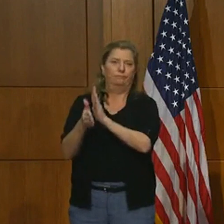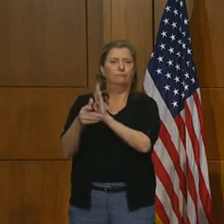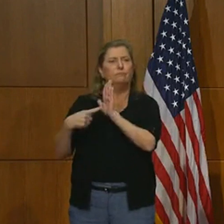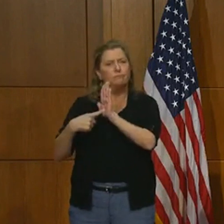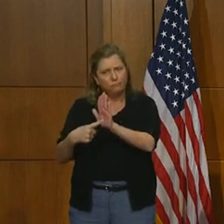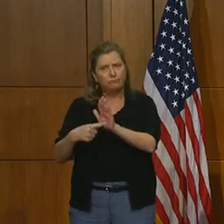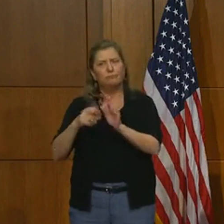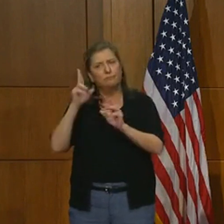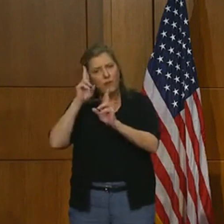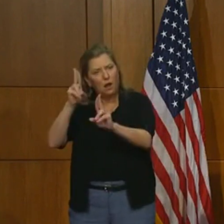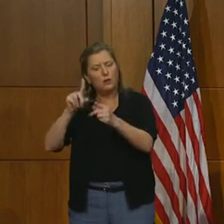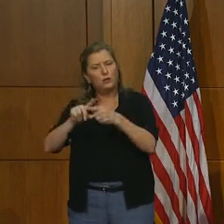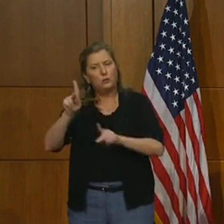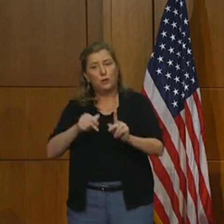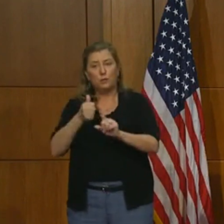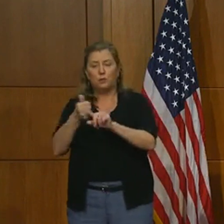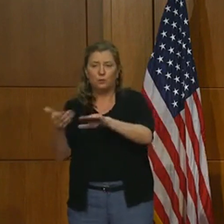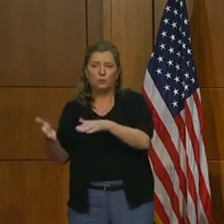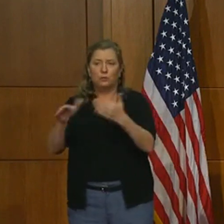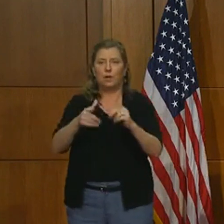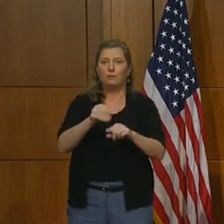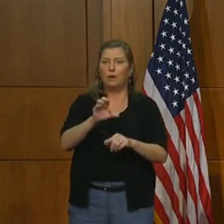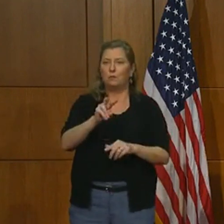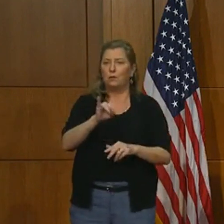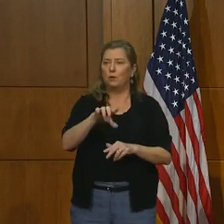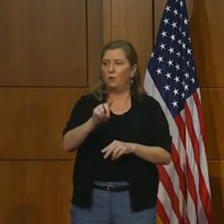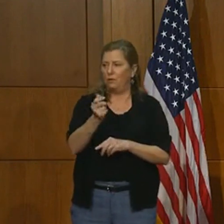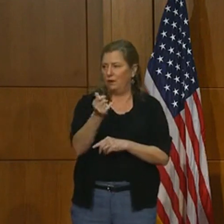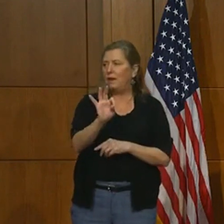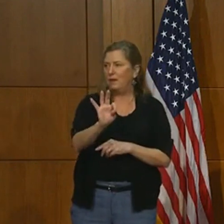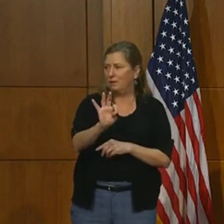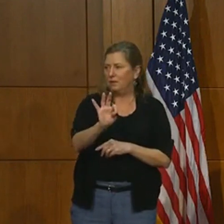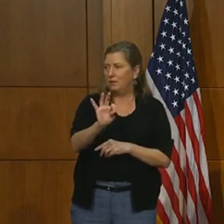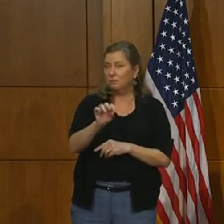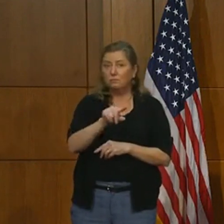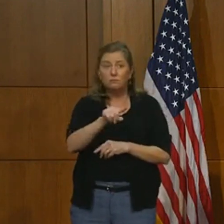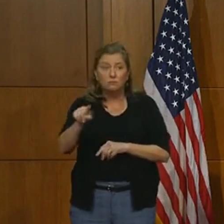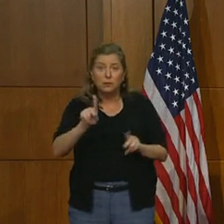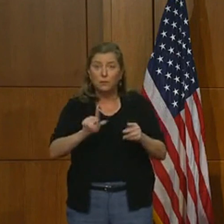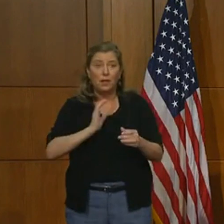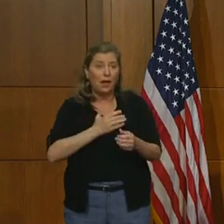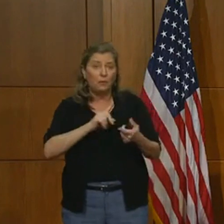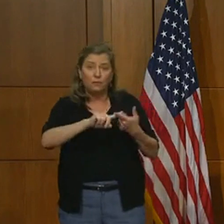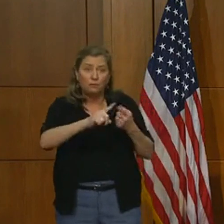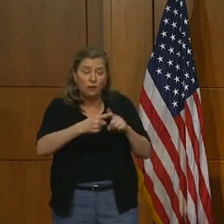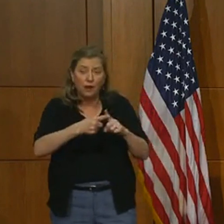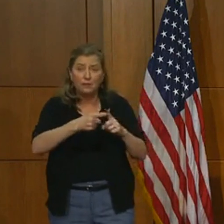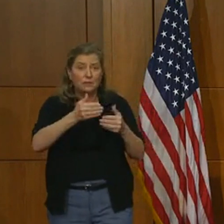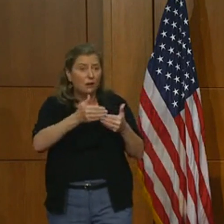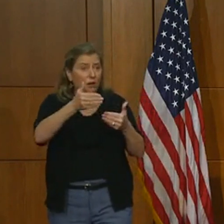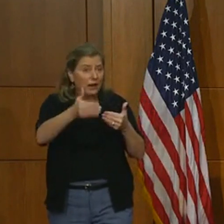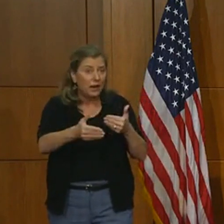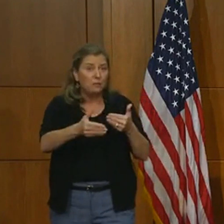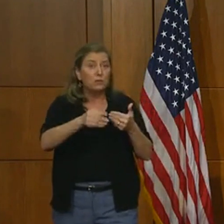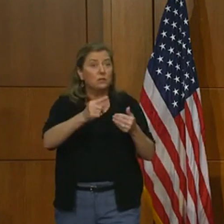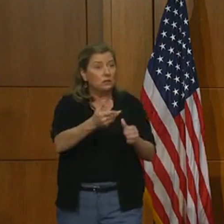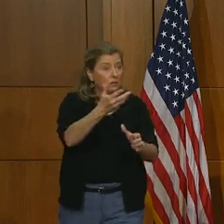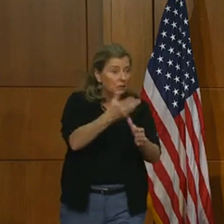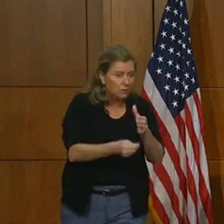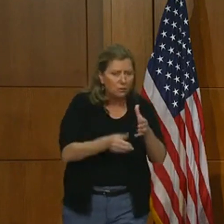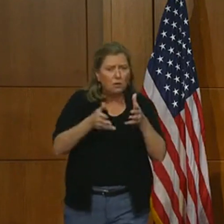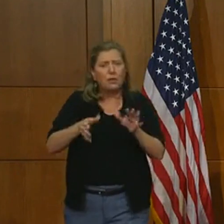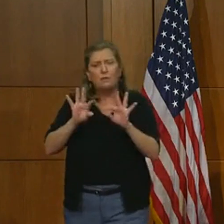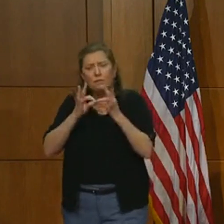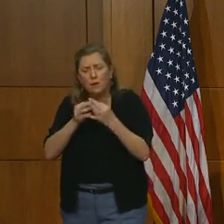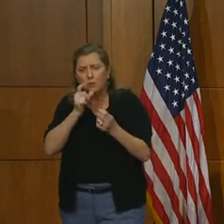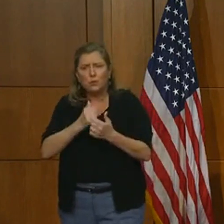who have died from COVID-19 pandemic. They are our friends and our neighbors, and they leave behind families who love them,